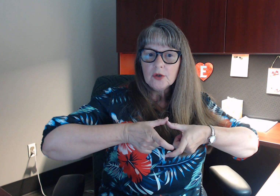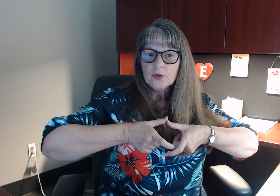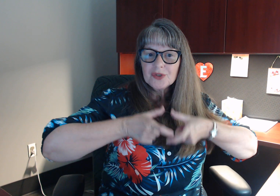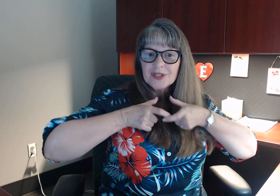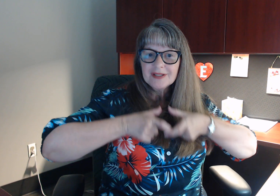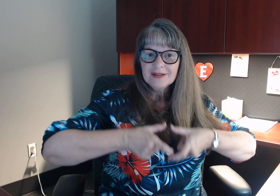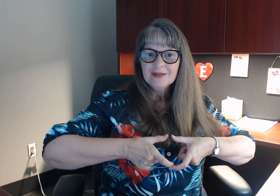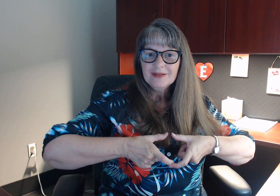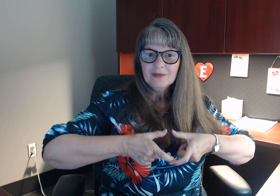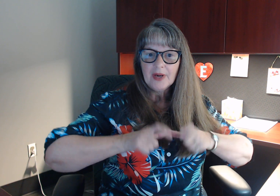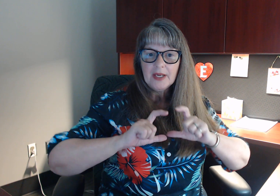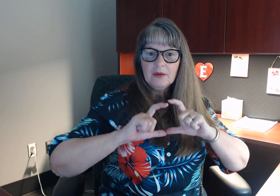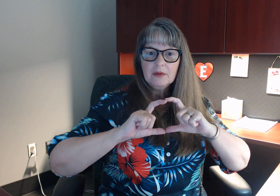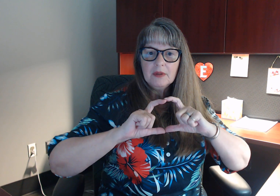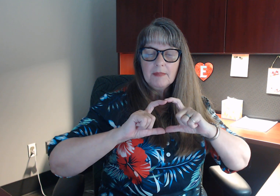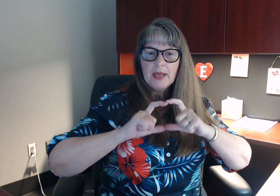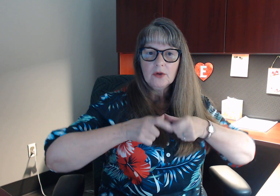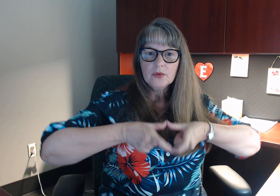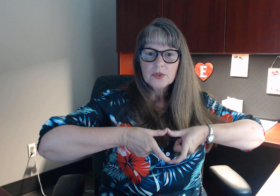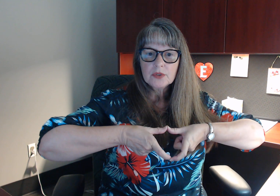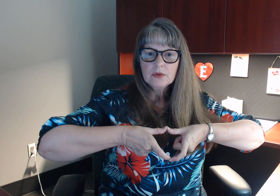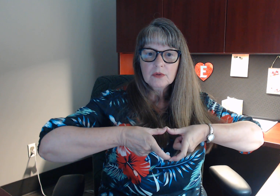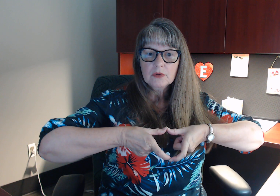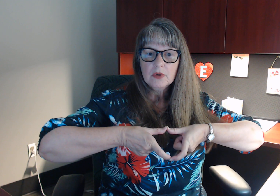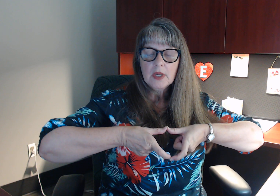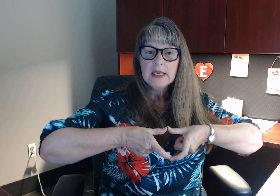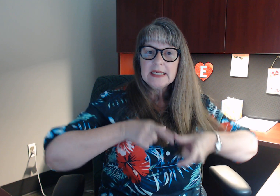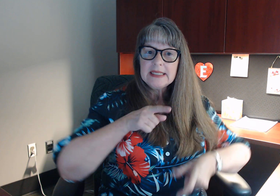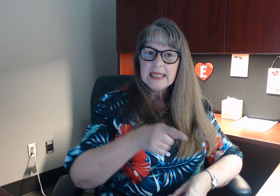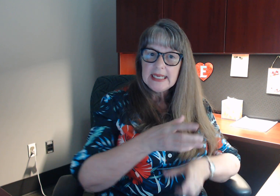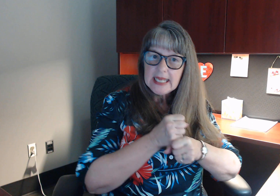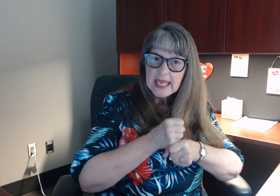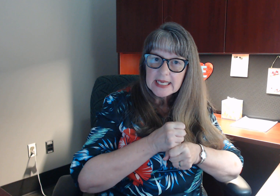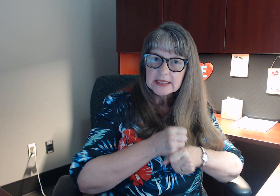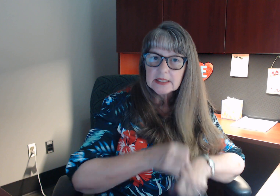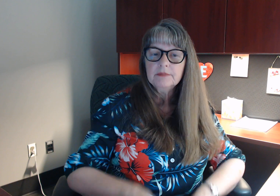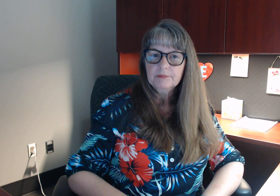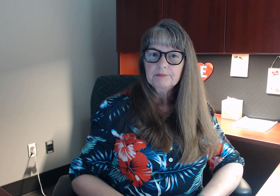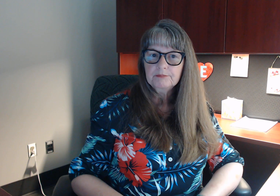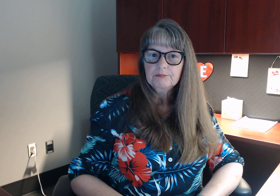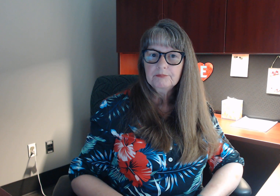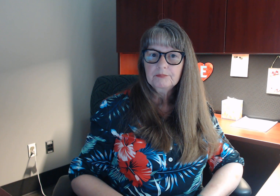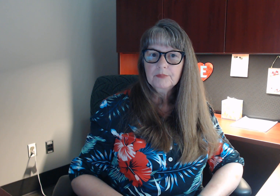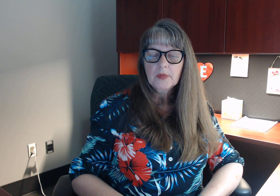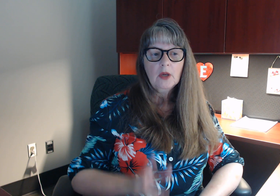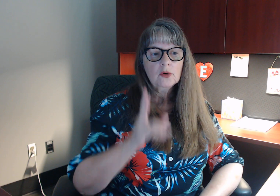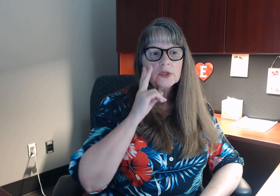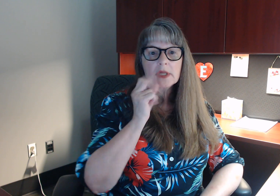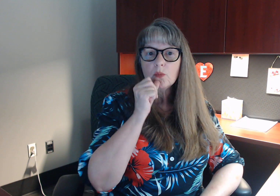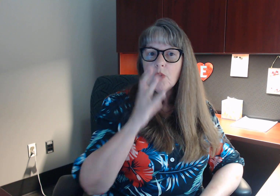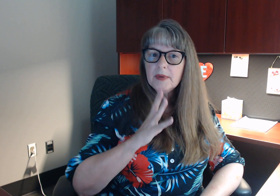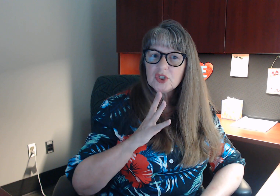medals, right? The medals did he get? Did you see that woman? She is